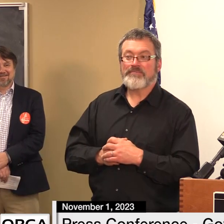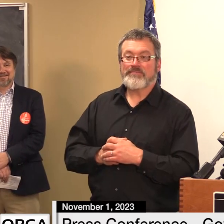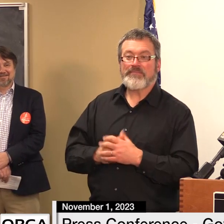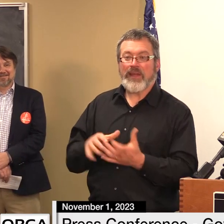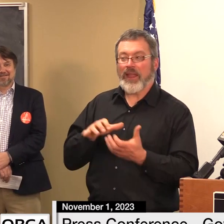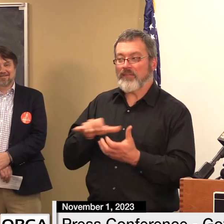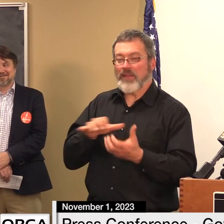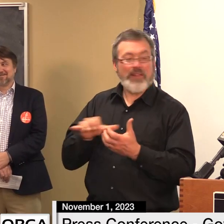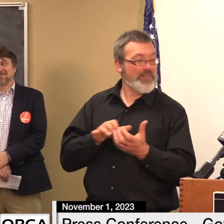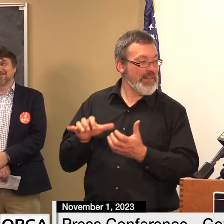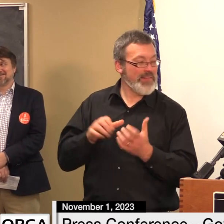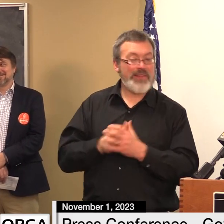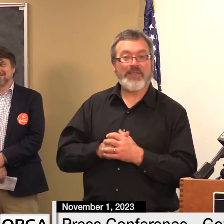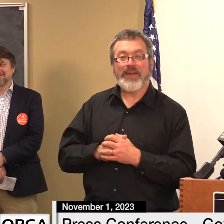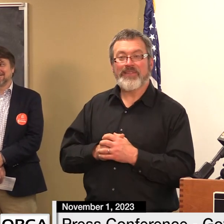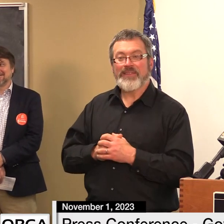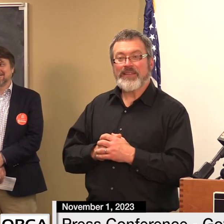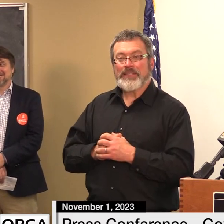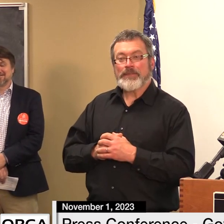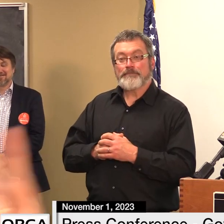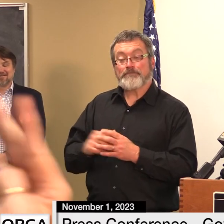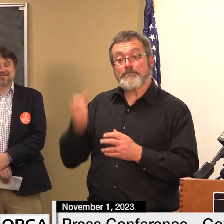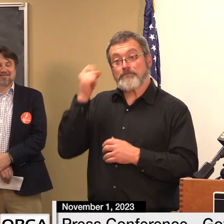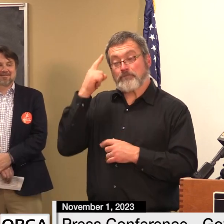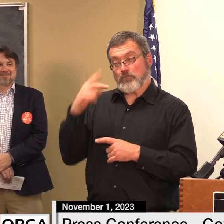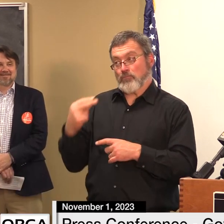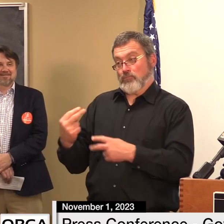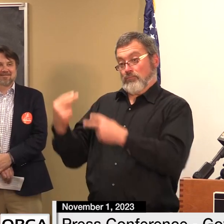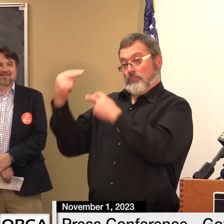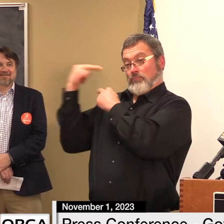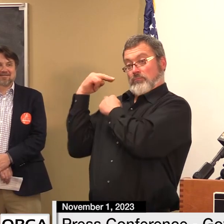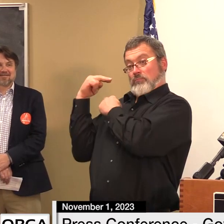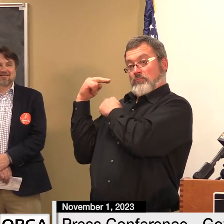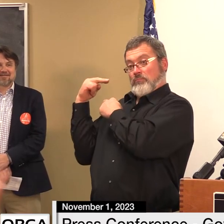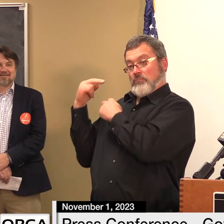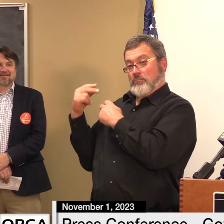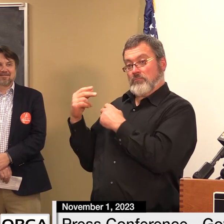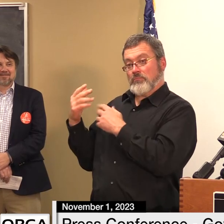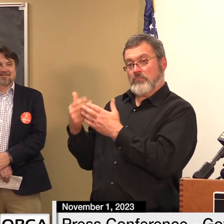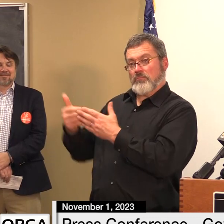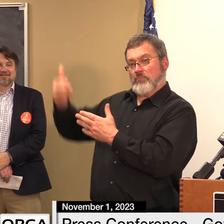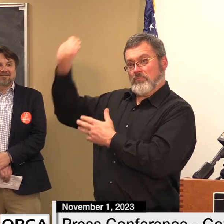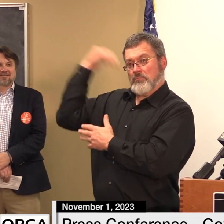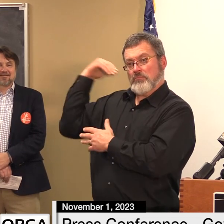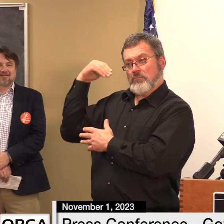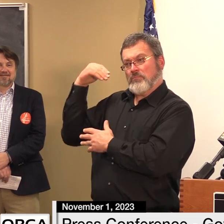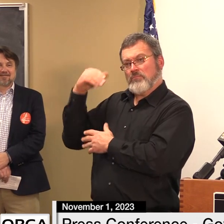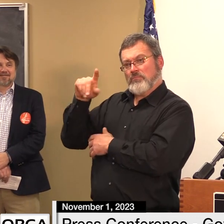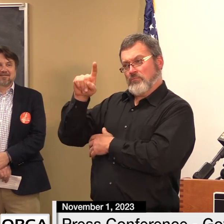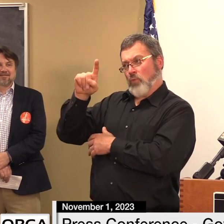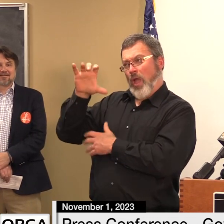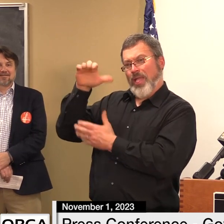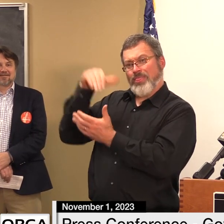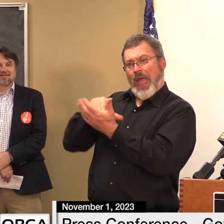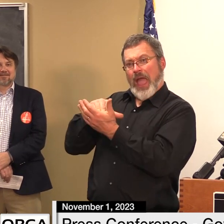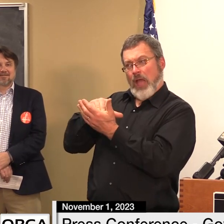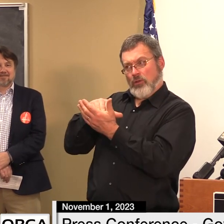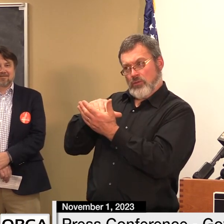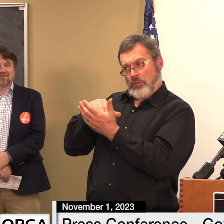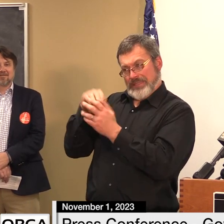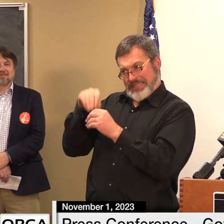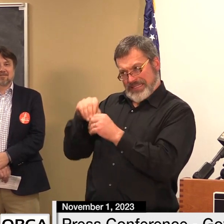But, you know, when you look back at the number of kids we had over 100,000 kids in our K-12 back